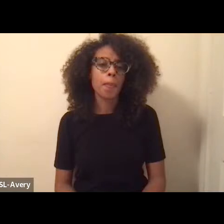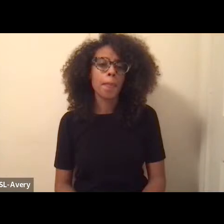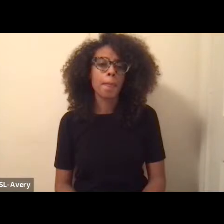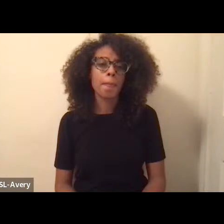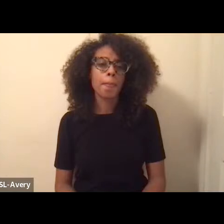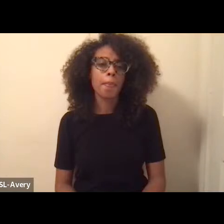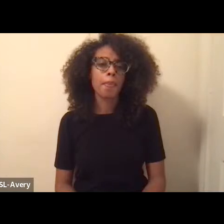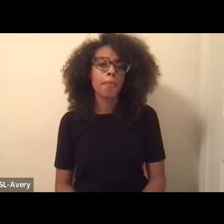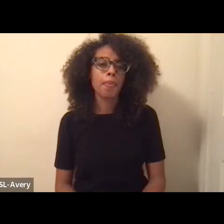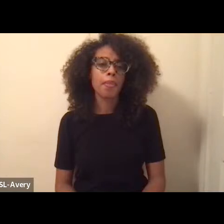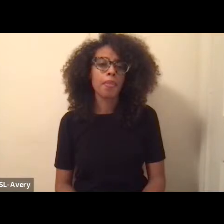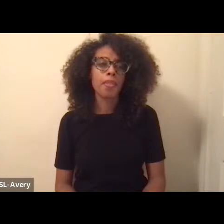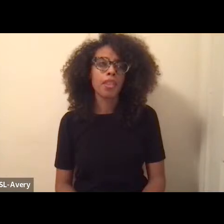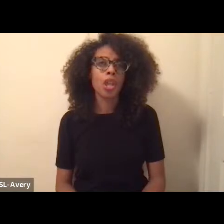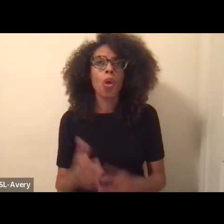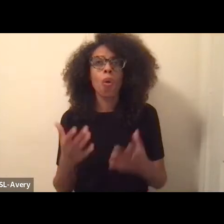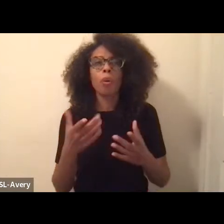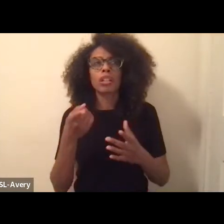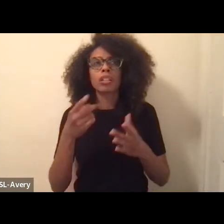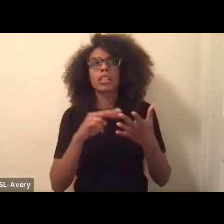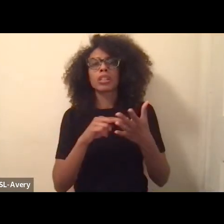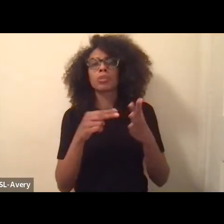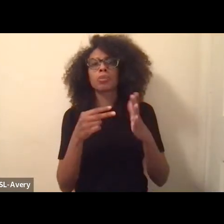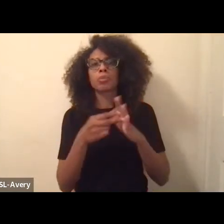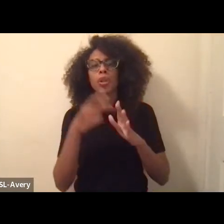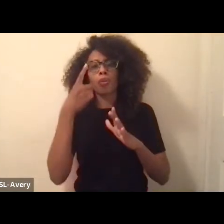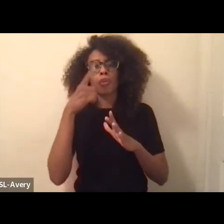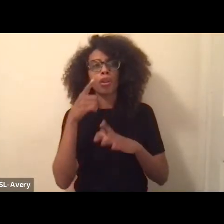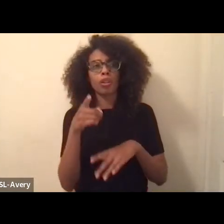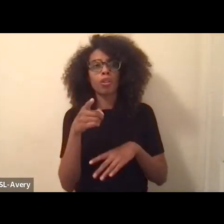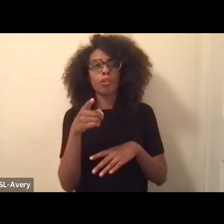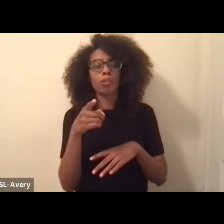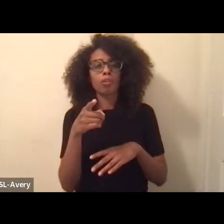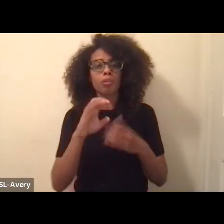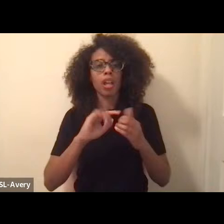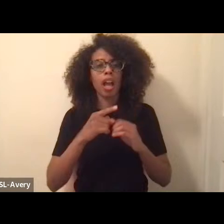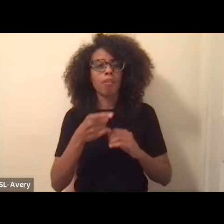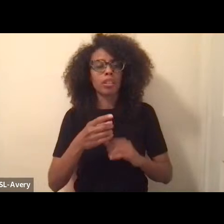What has this meant for you? How has this landed for you?